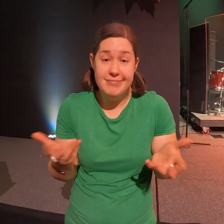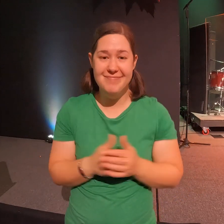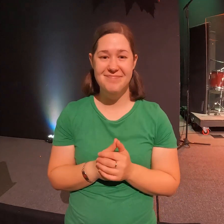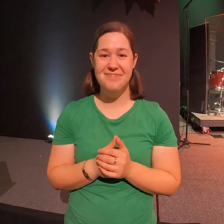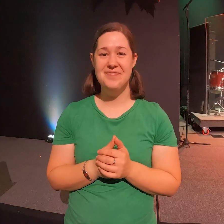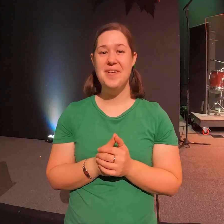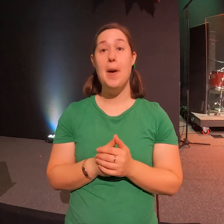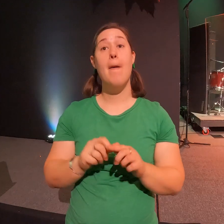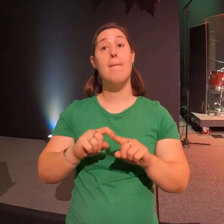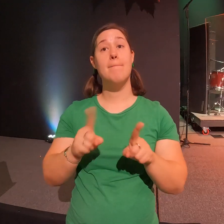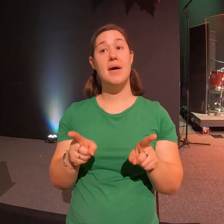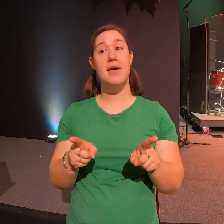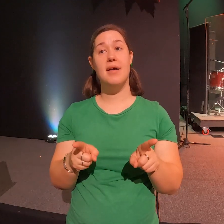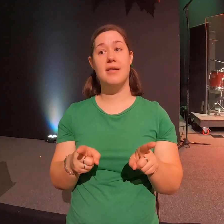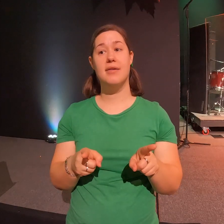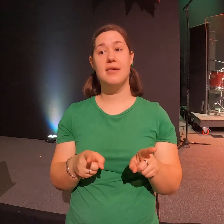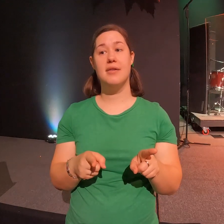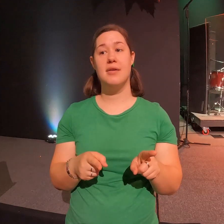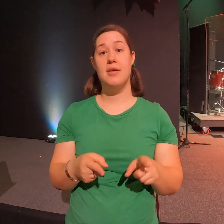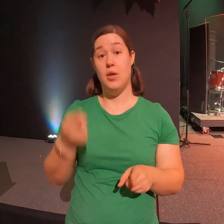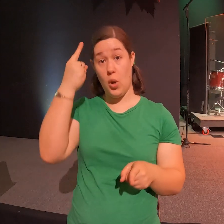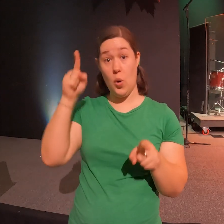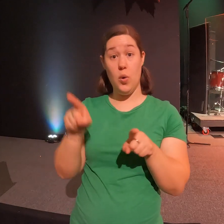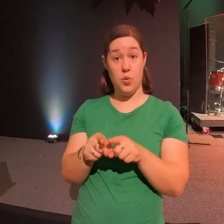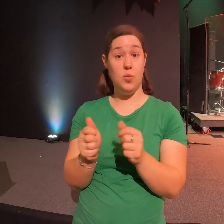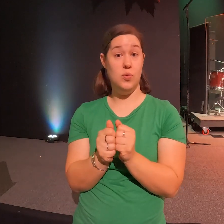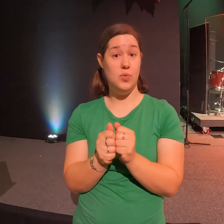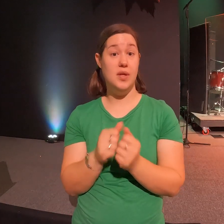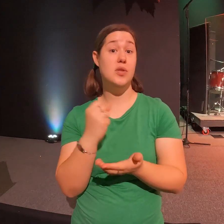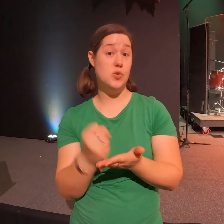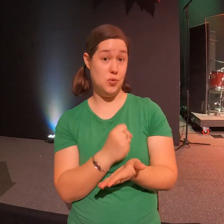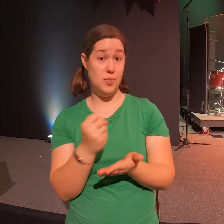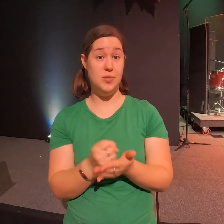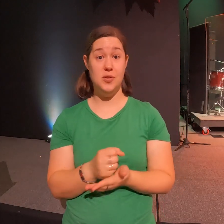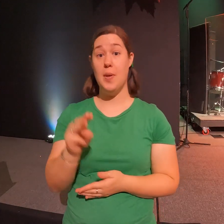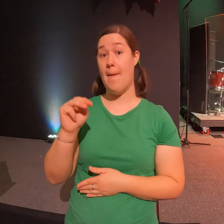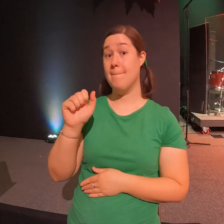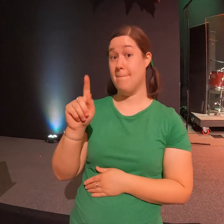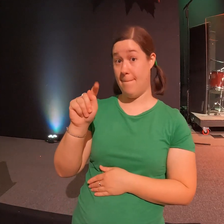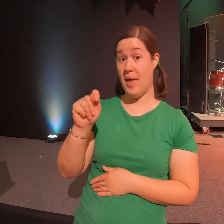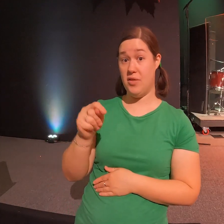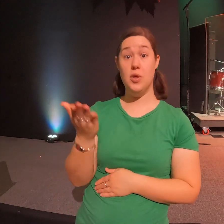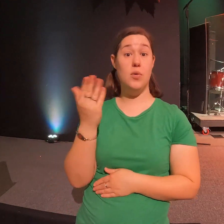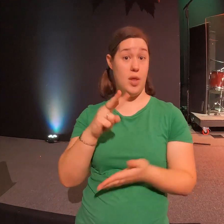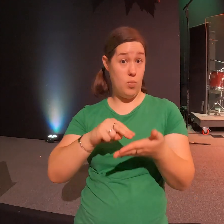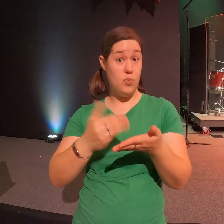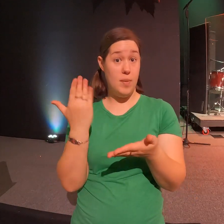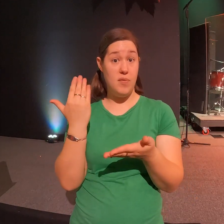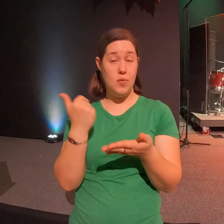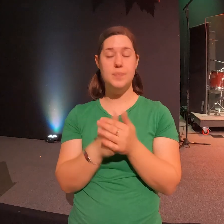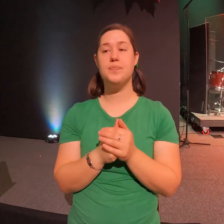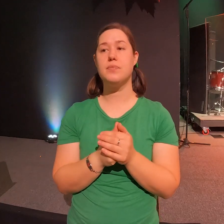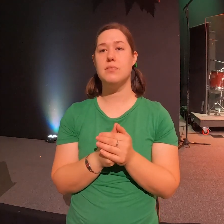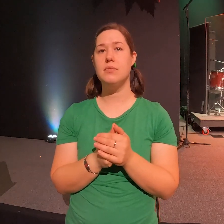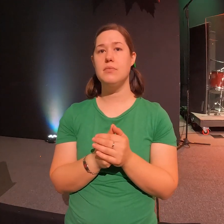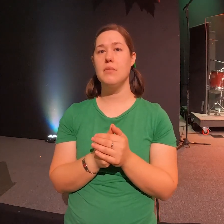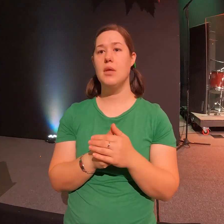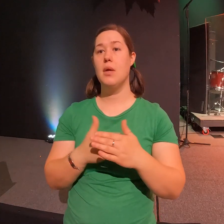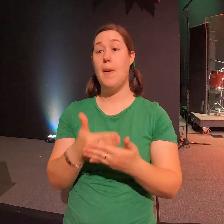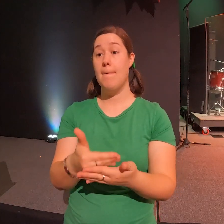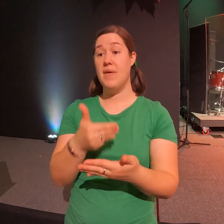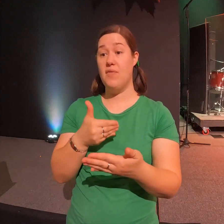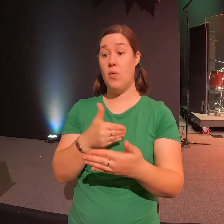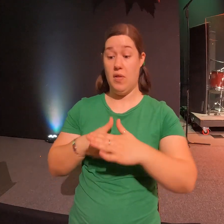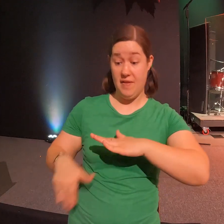But according to this scripture from Matthew's Gospel, chapter 25, Jesus told us, "Be found before the foundation of